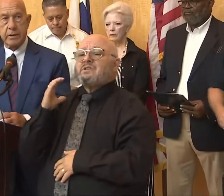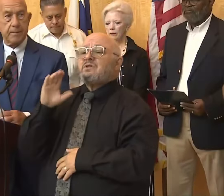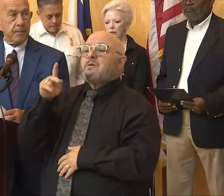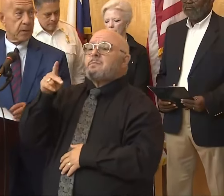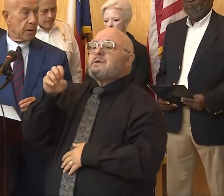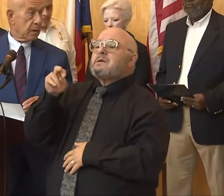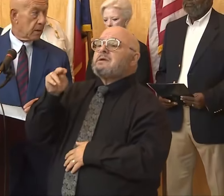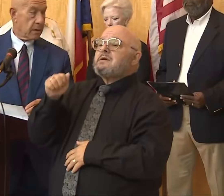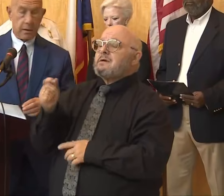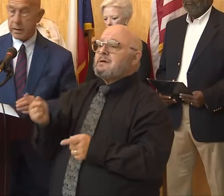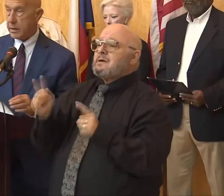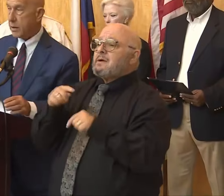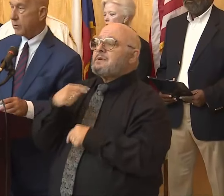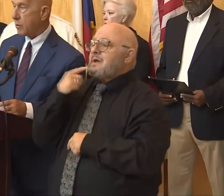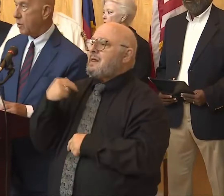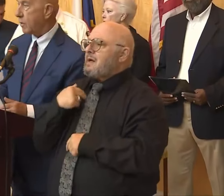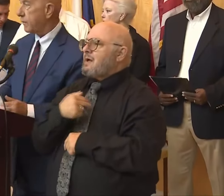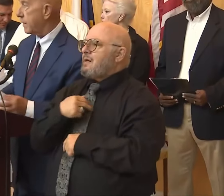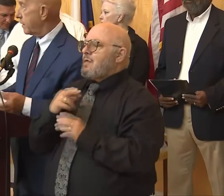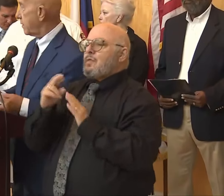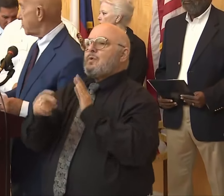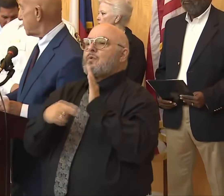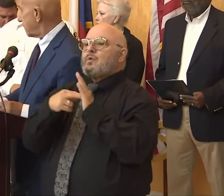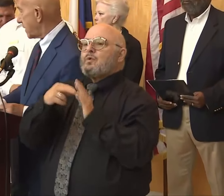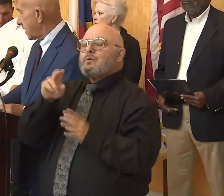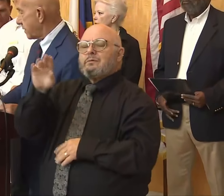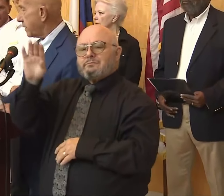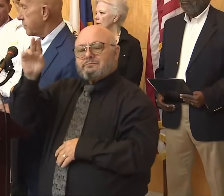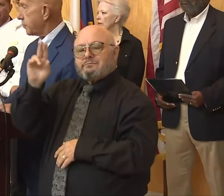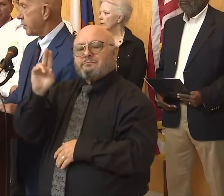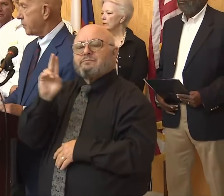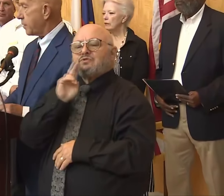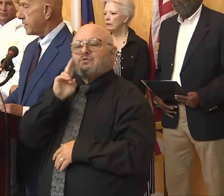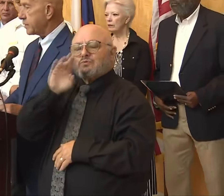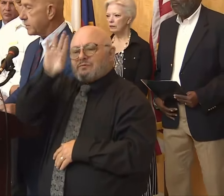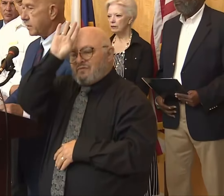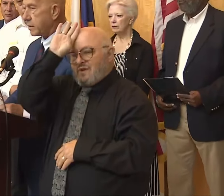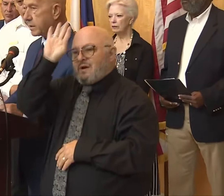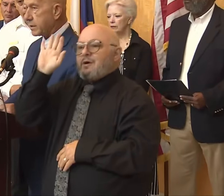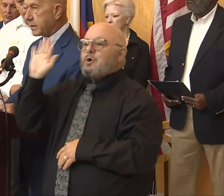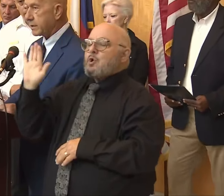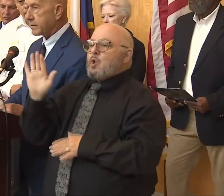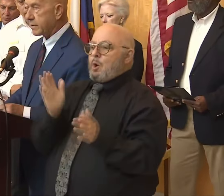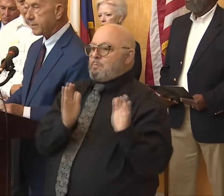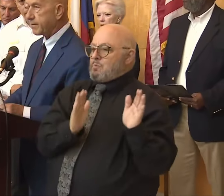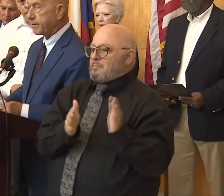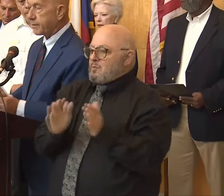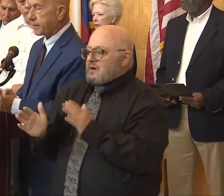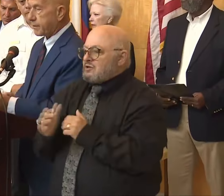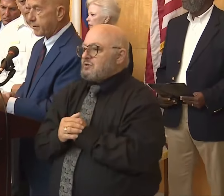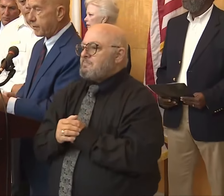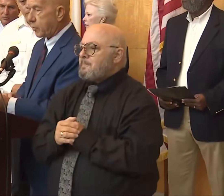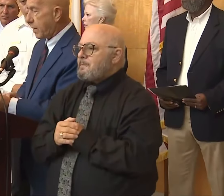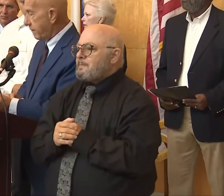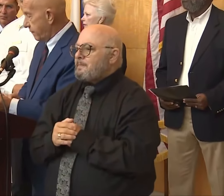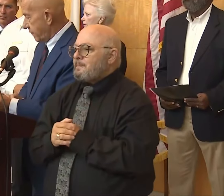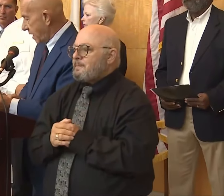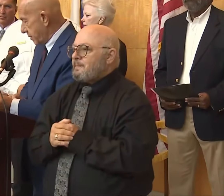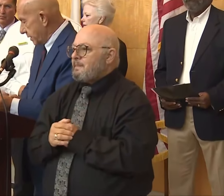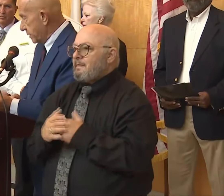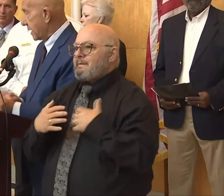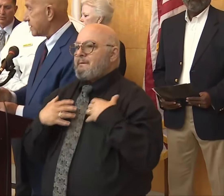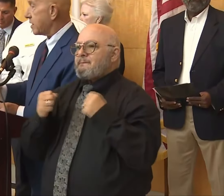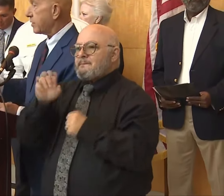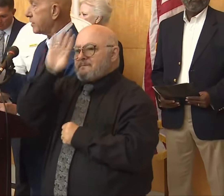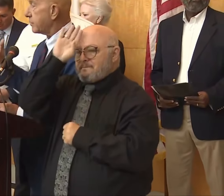us the role of Houston Fire and your preparation with these brave